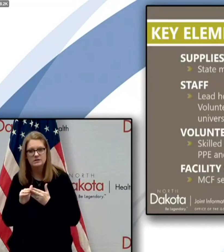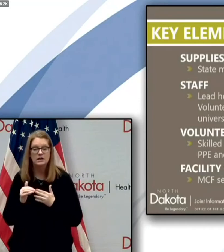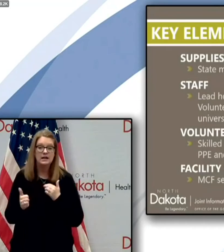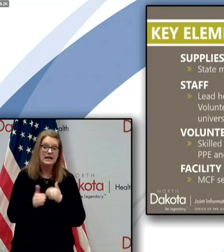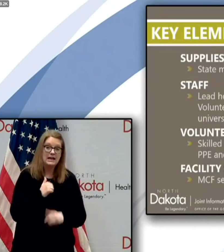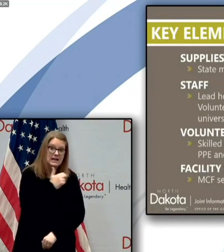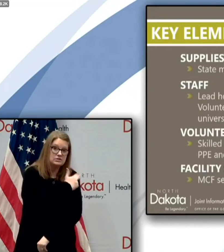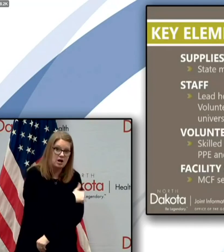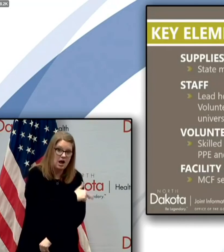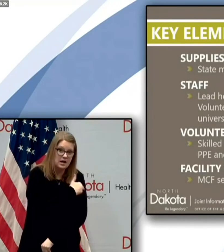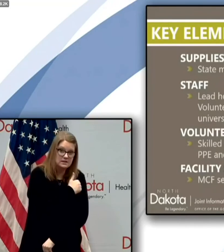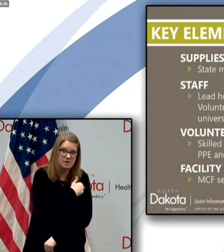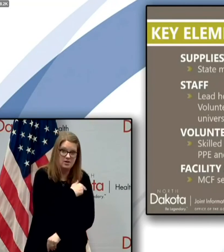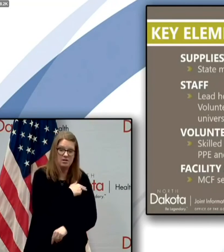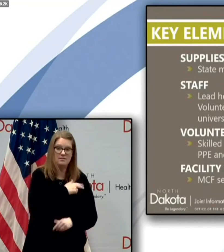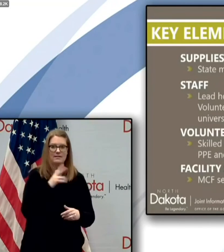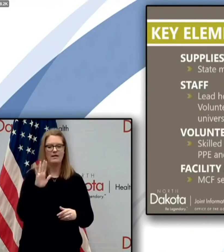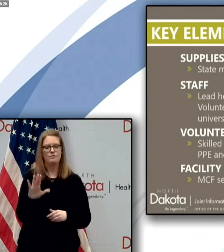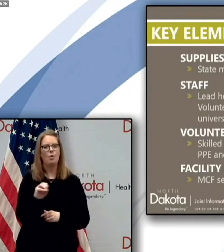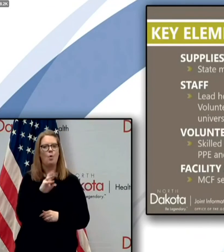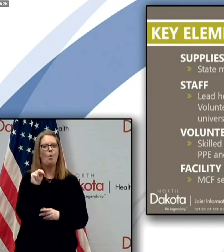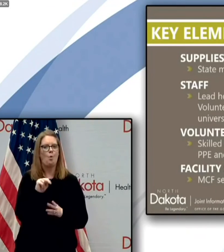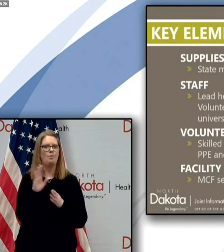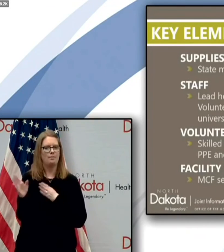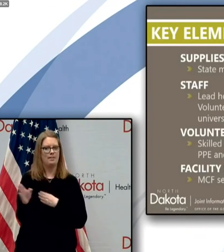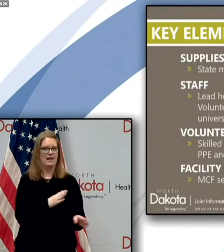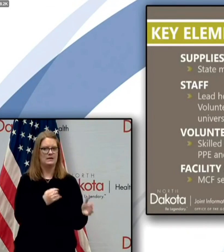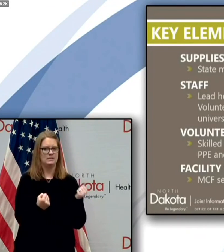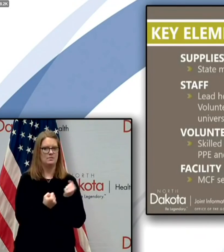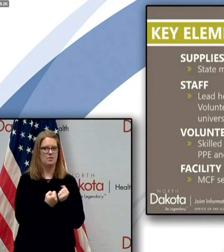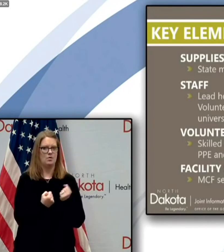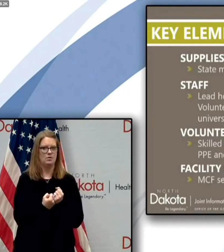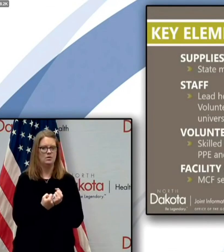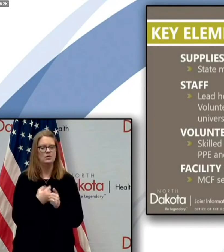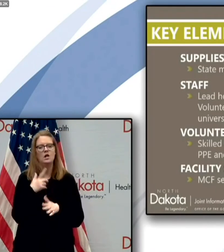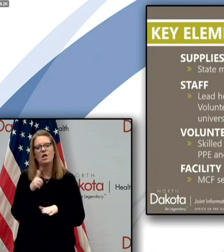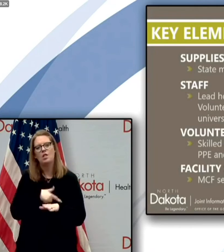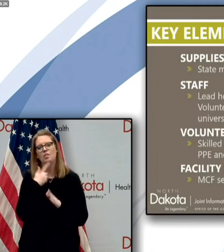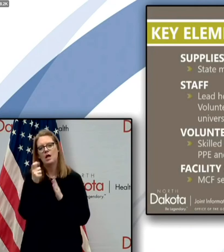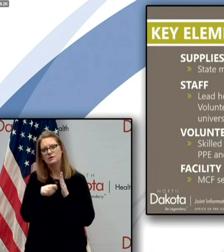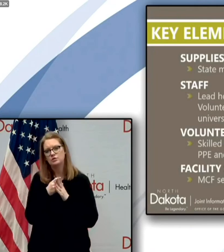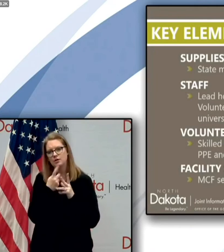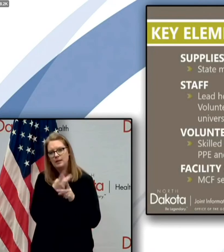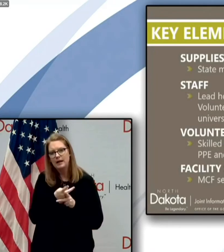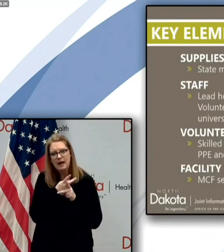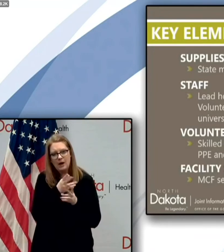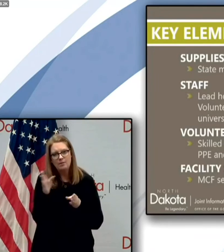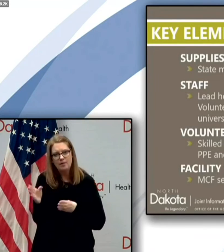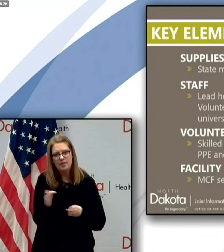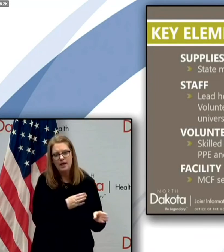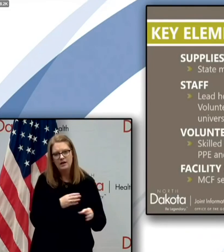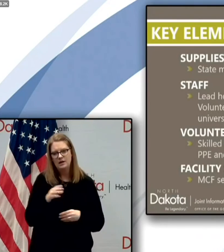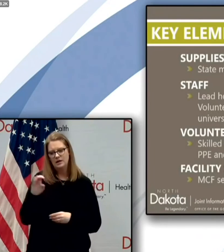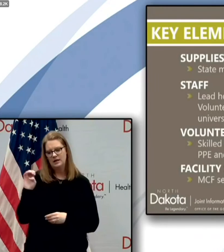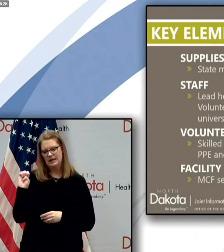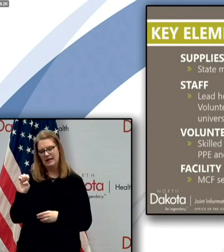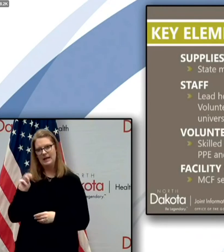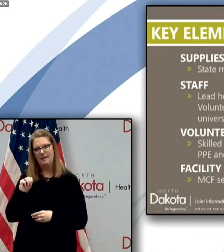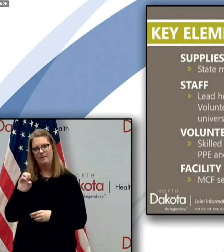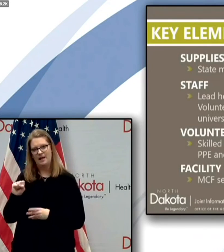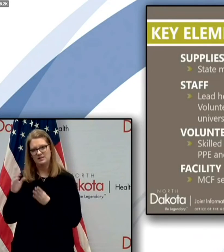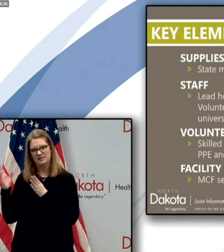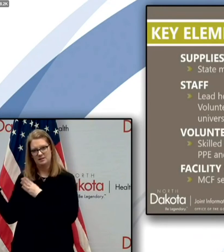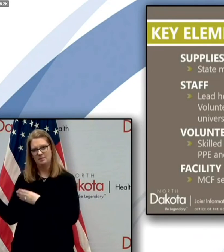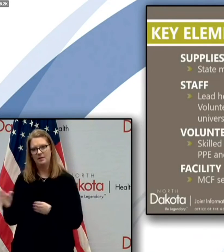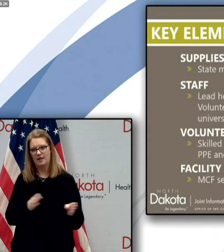own plan to support this. We also have a long-term care plan and an emergency medical services plan that